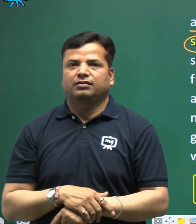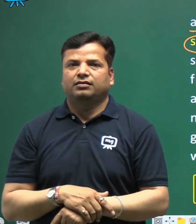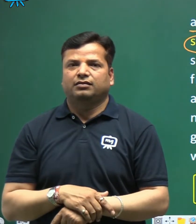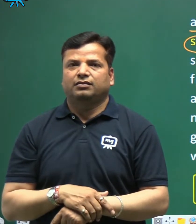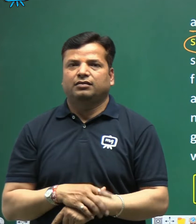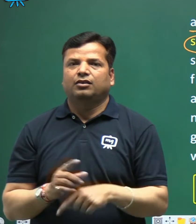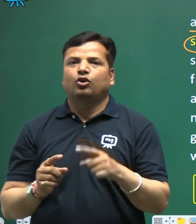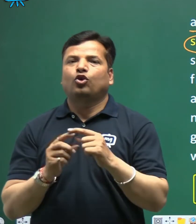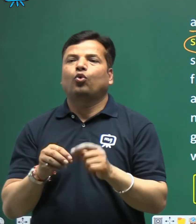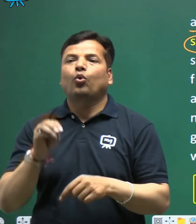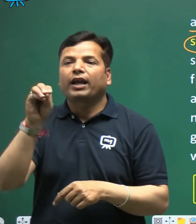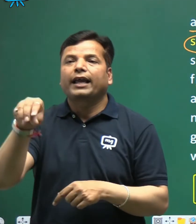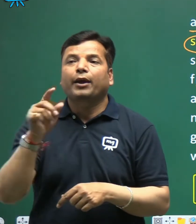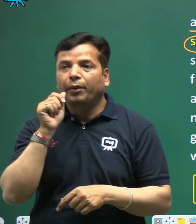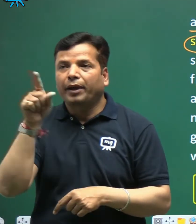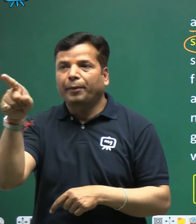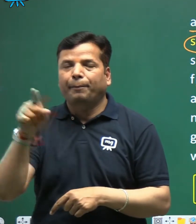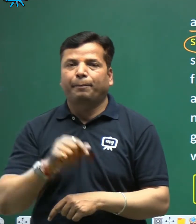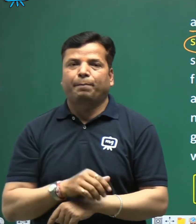to give him